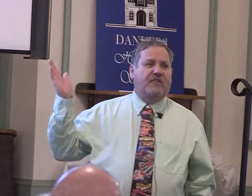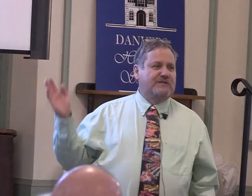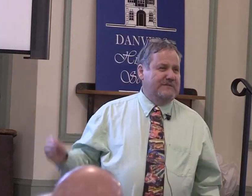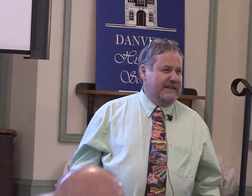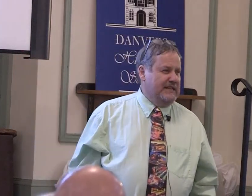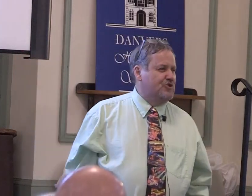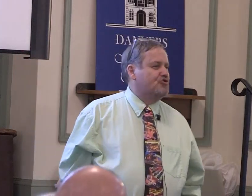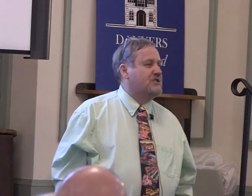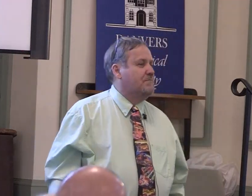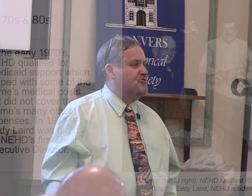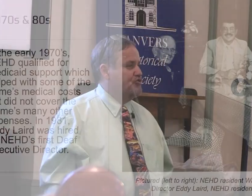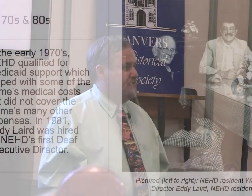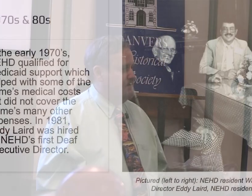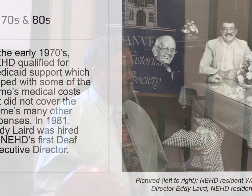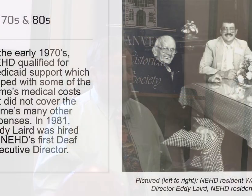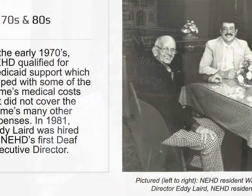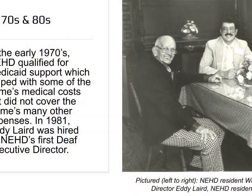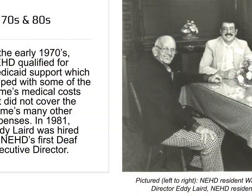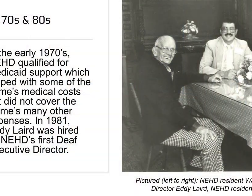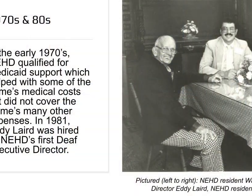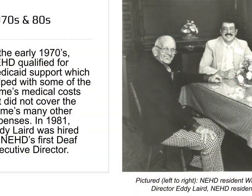I thought this was an interesting picture.